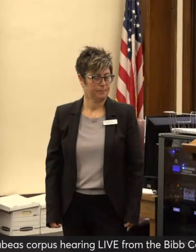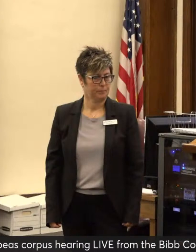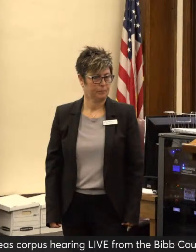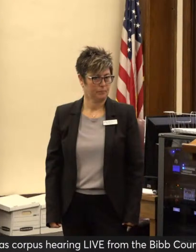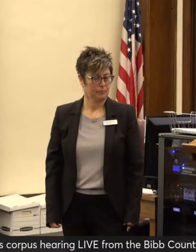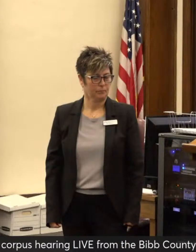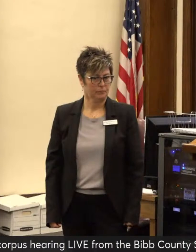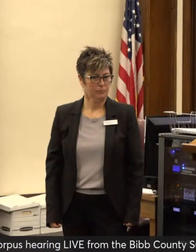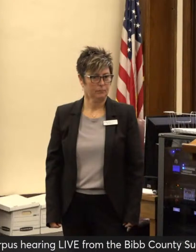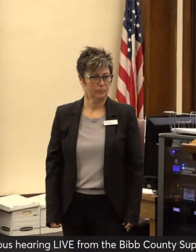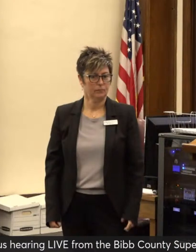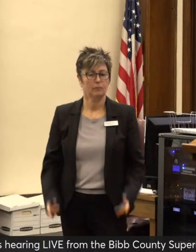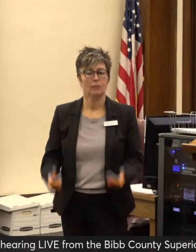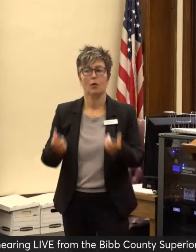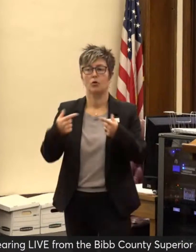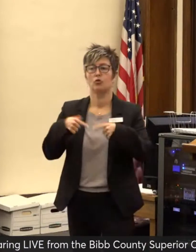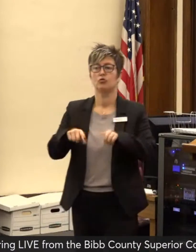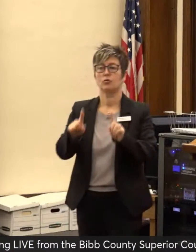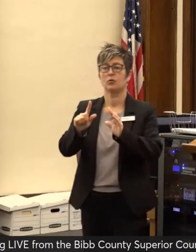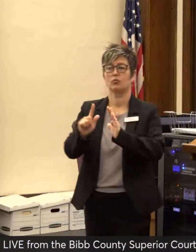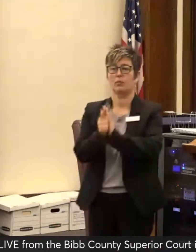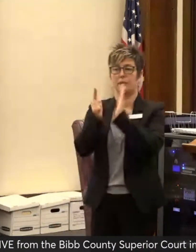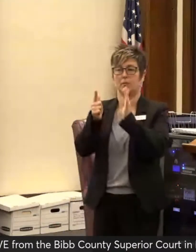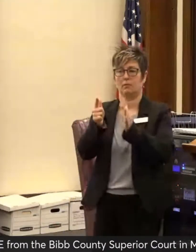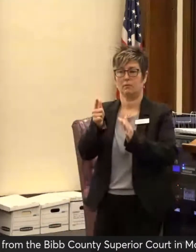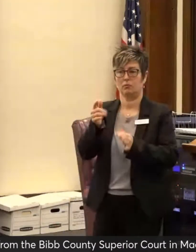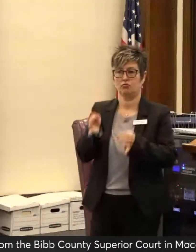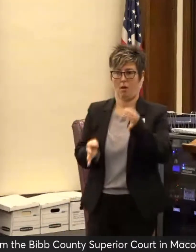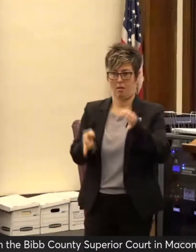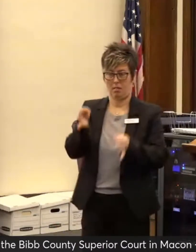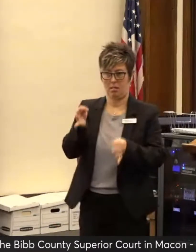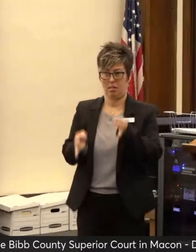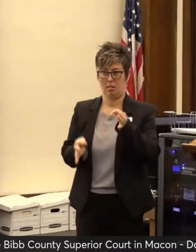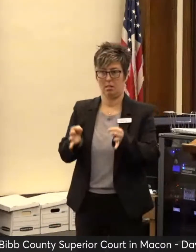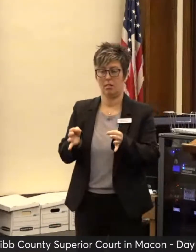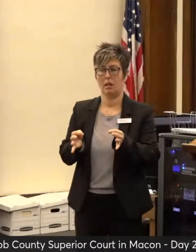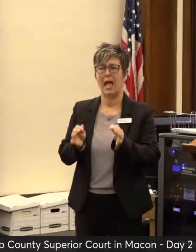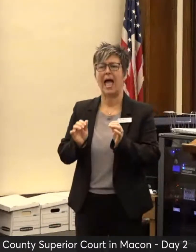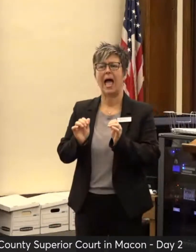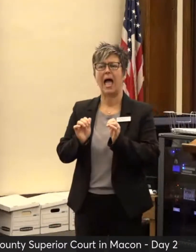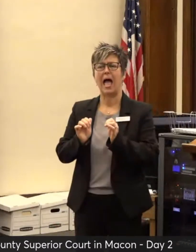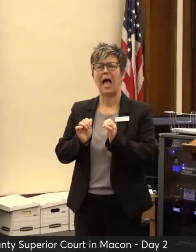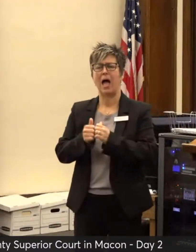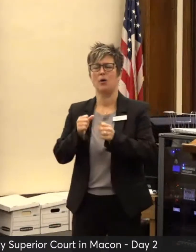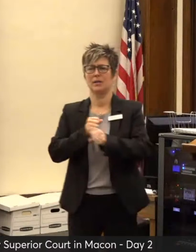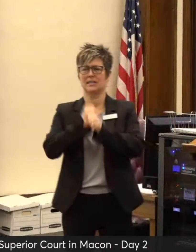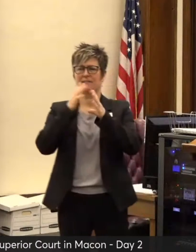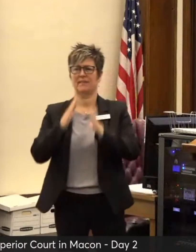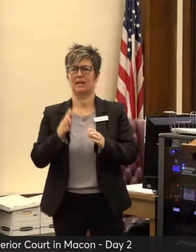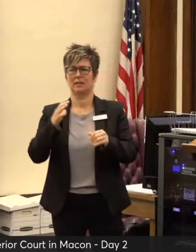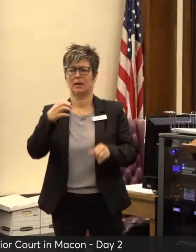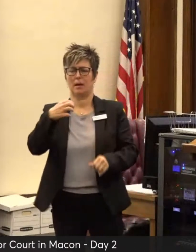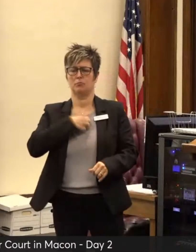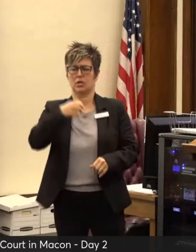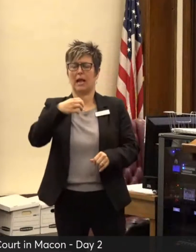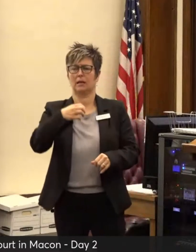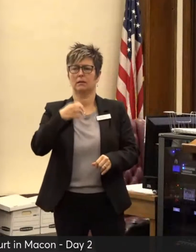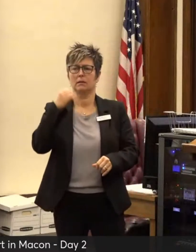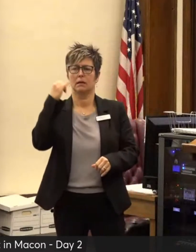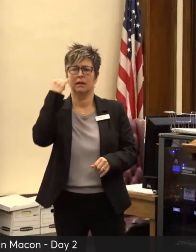a defendant in a criminal trial typically object to an interpretation error in real time,